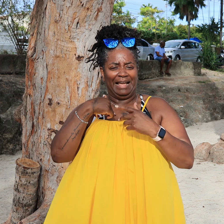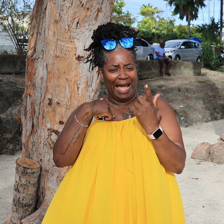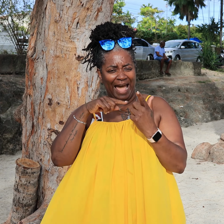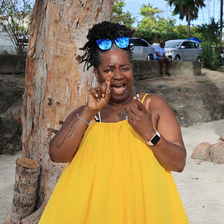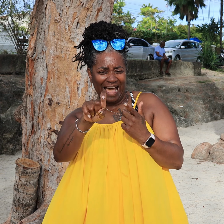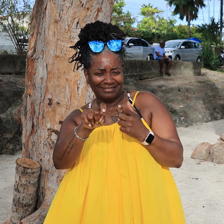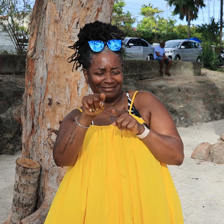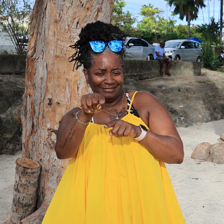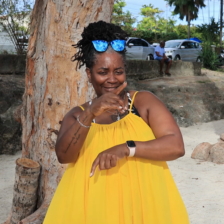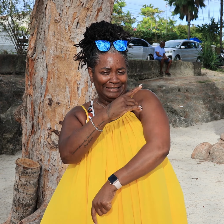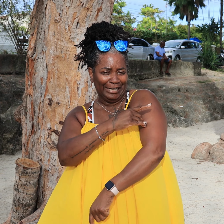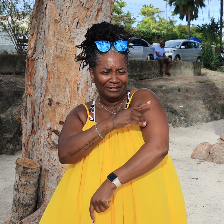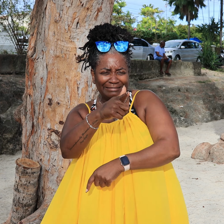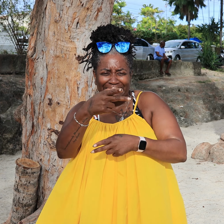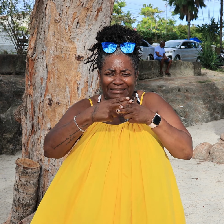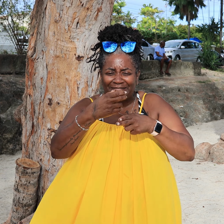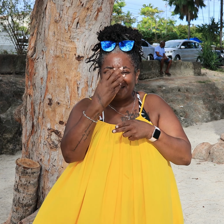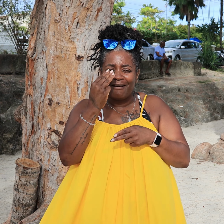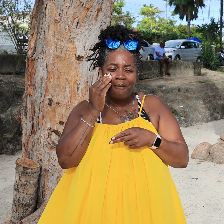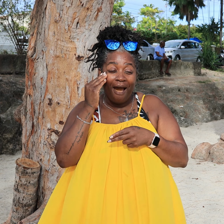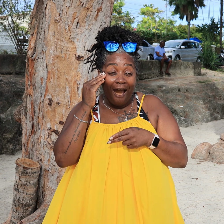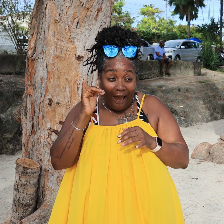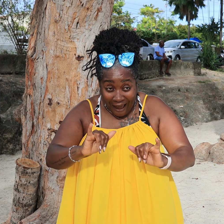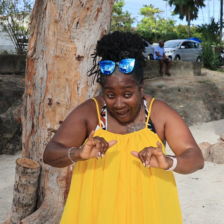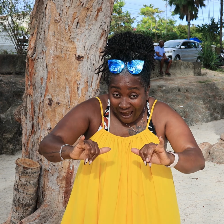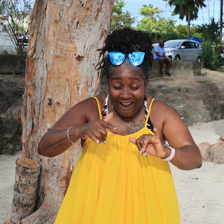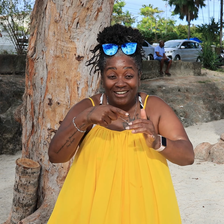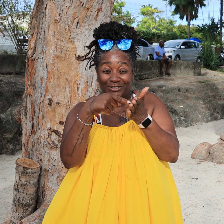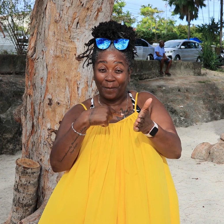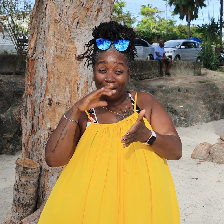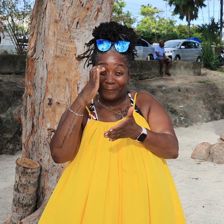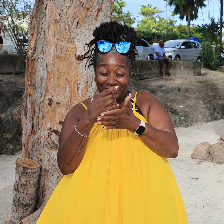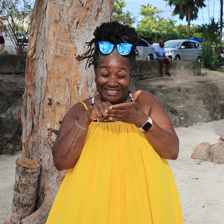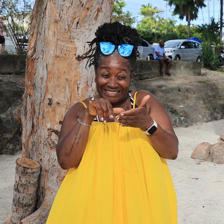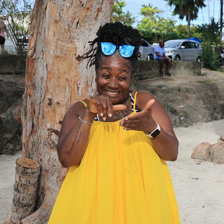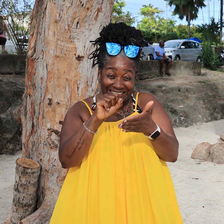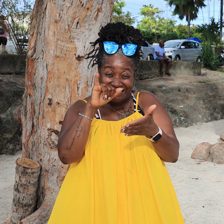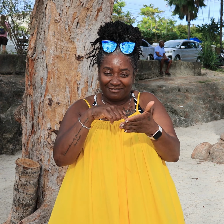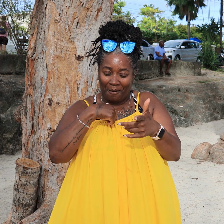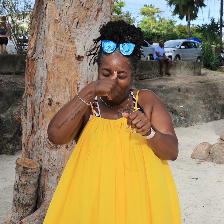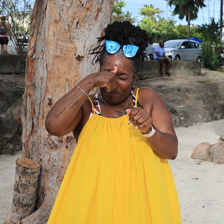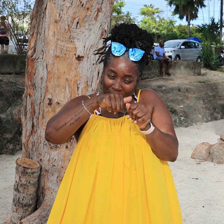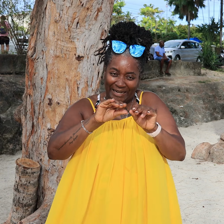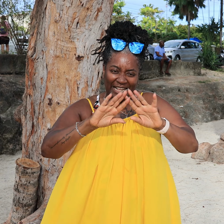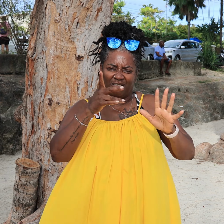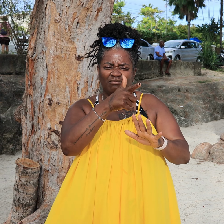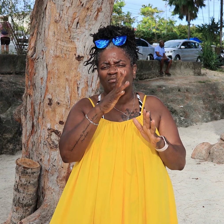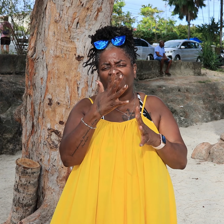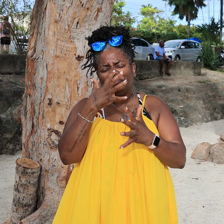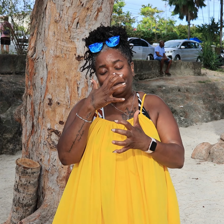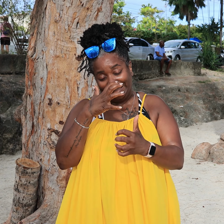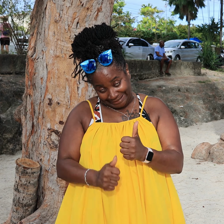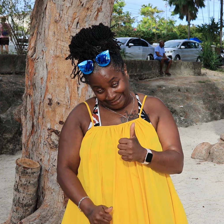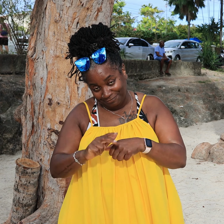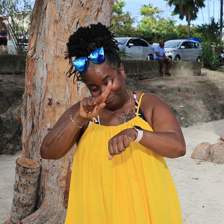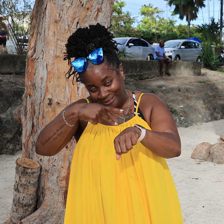I asked Dario her name, and he showed me, oh yes, and he showed me a picture. Yes, I remember her clearly. She was strict,